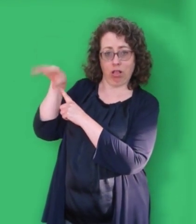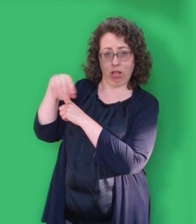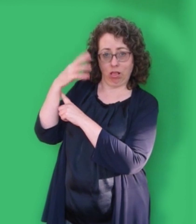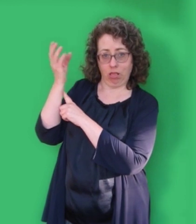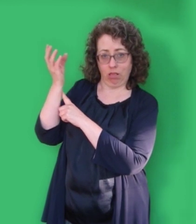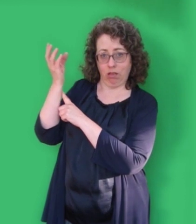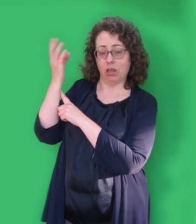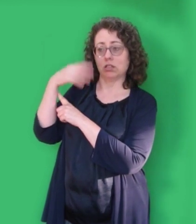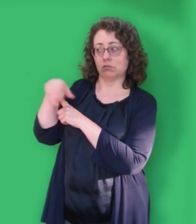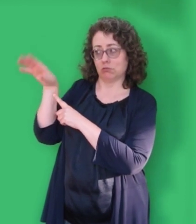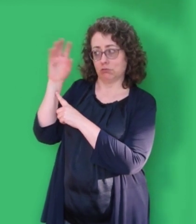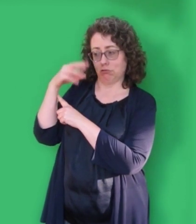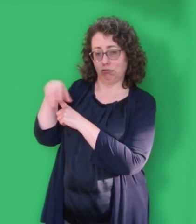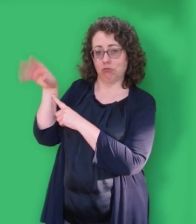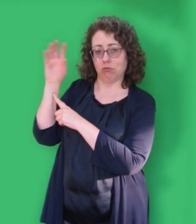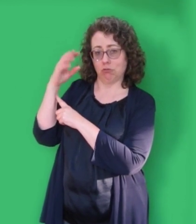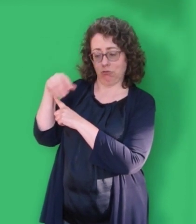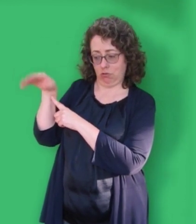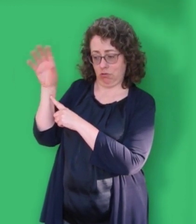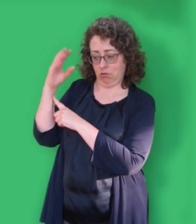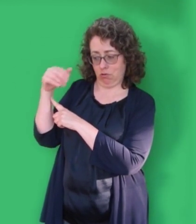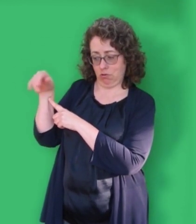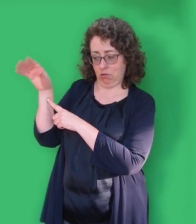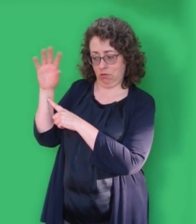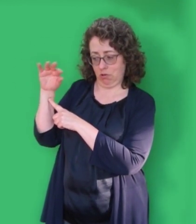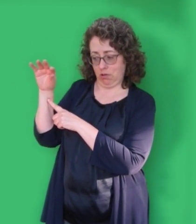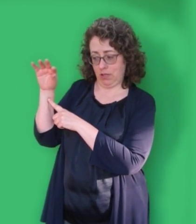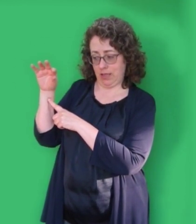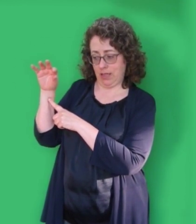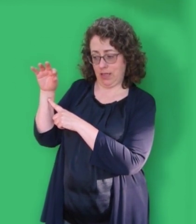wrist. Reverse the direction.